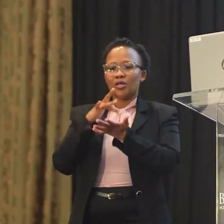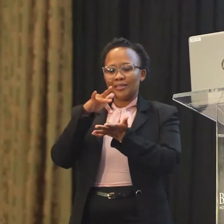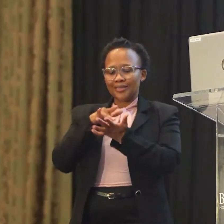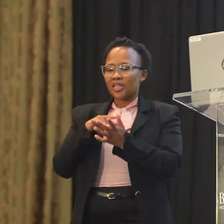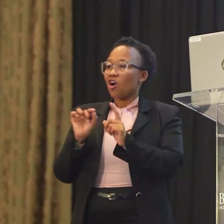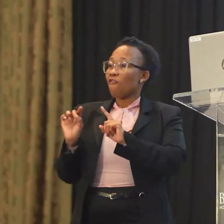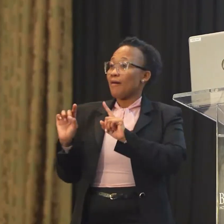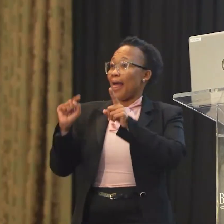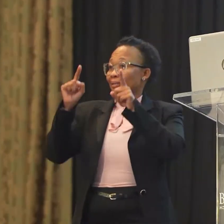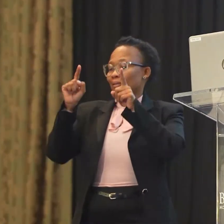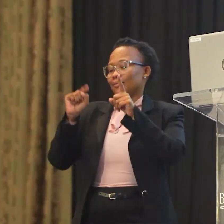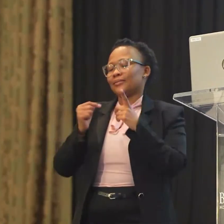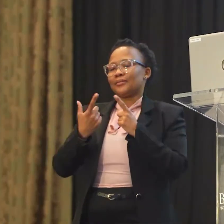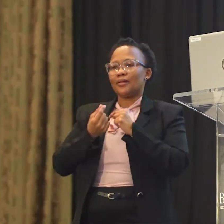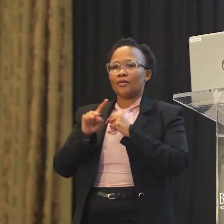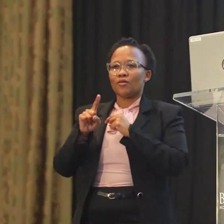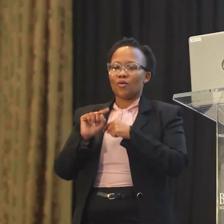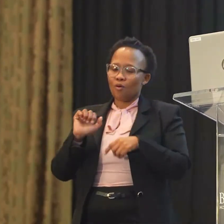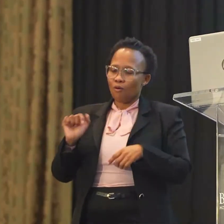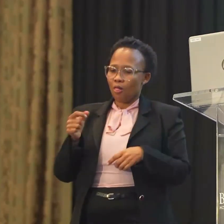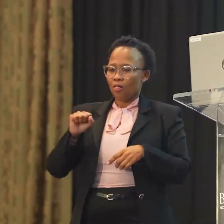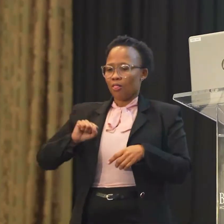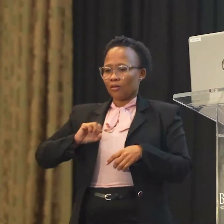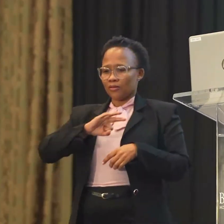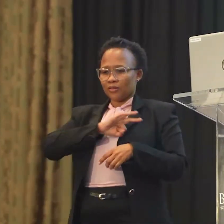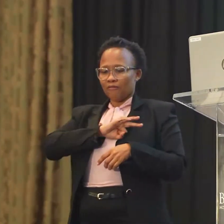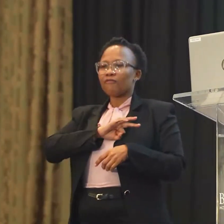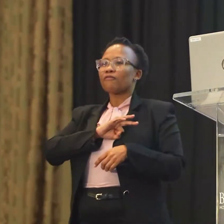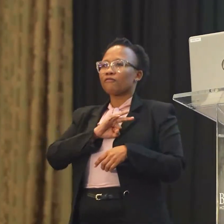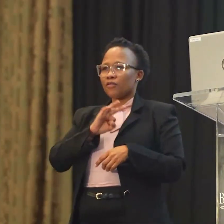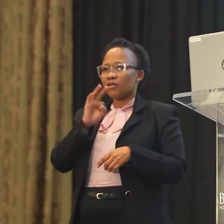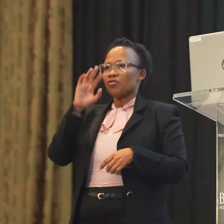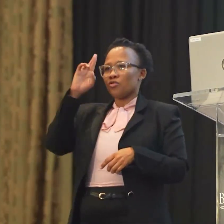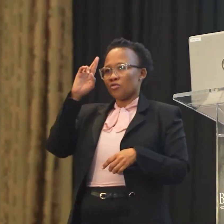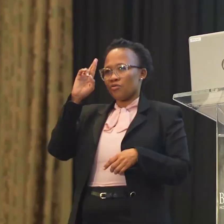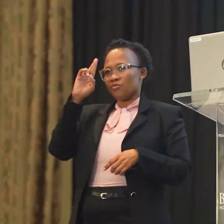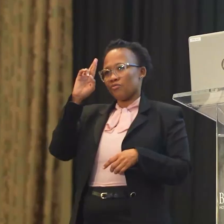that, all the staff recognize that nobody is,